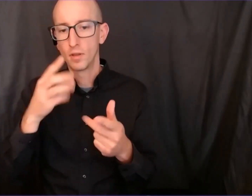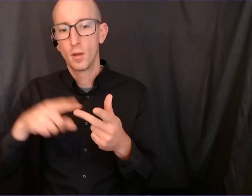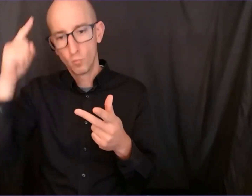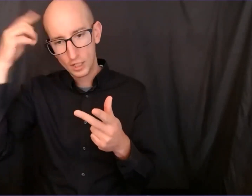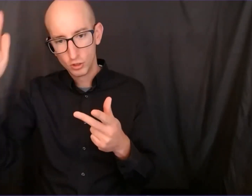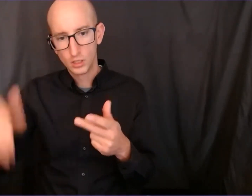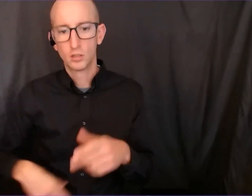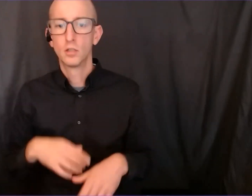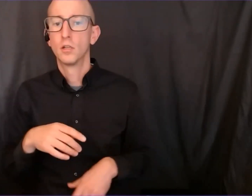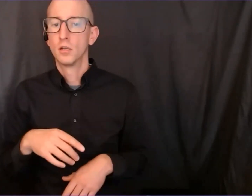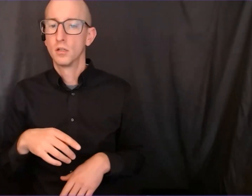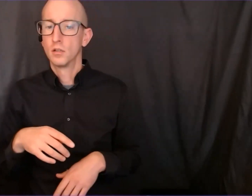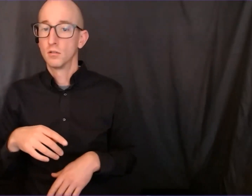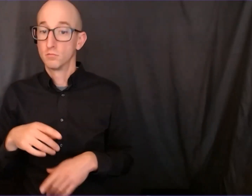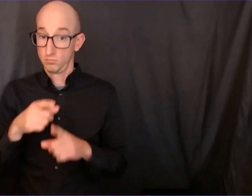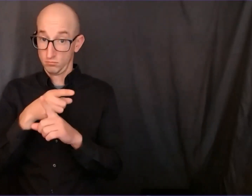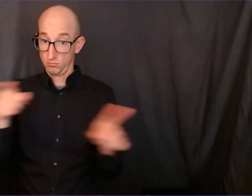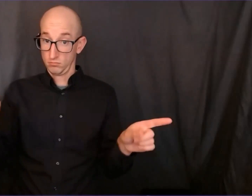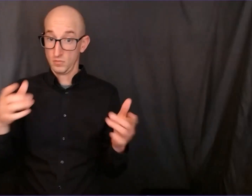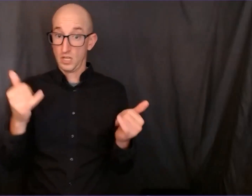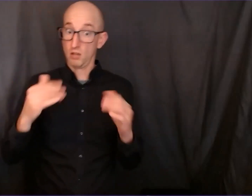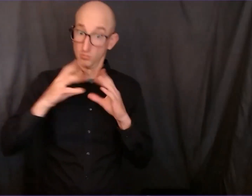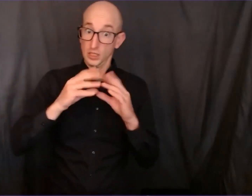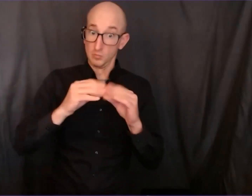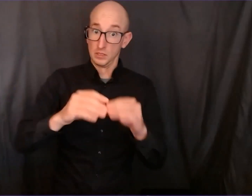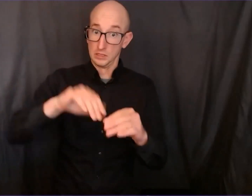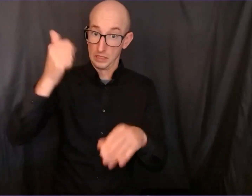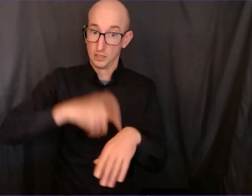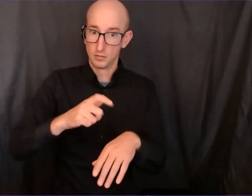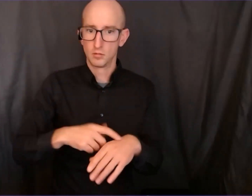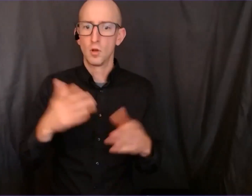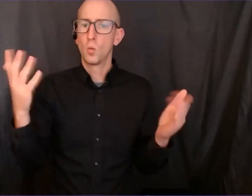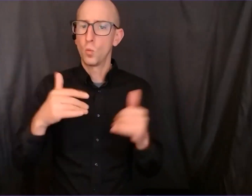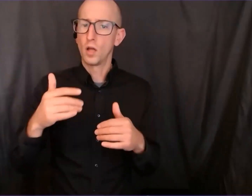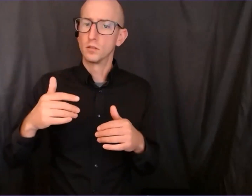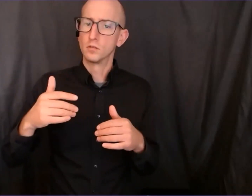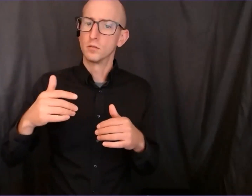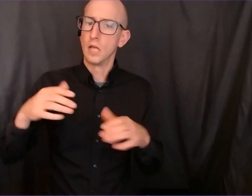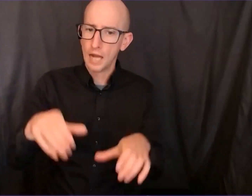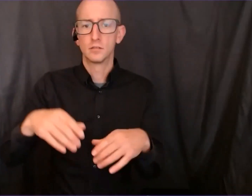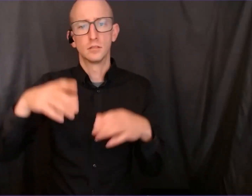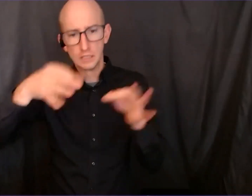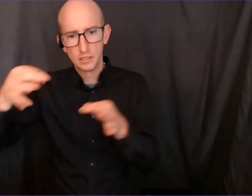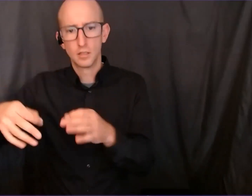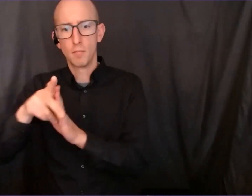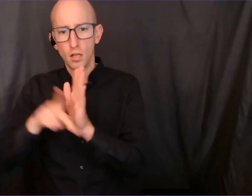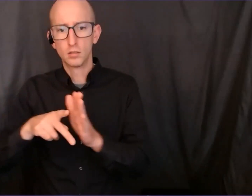what actions / decisions / policies have been implemented as a result of the recommendations of this